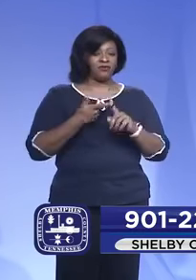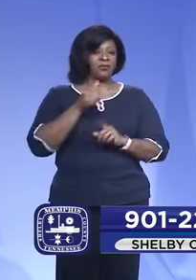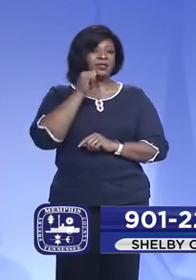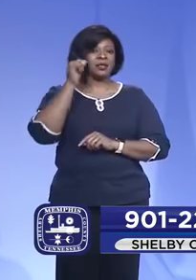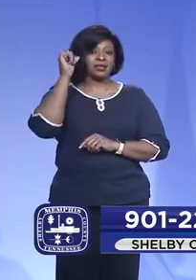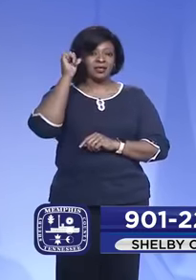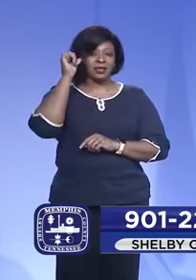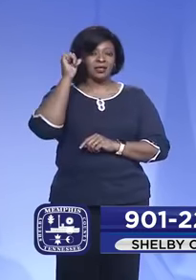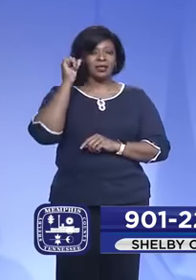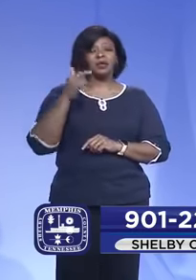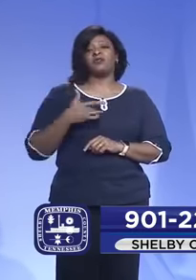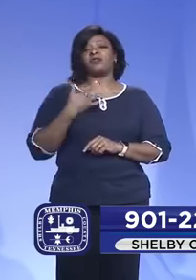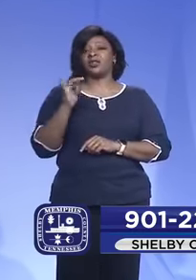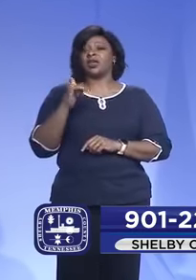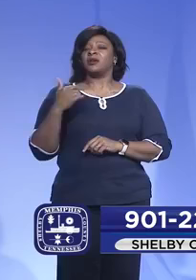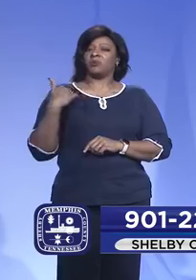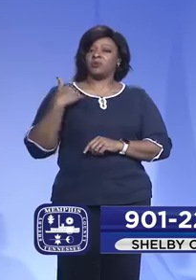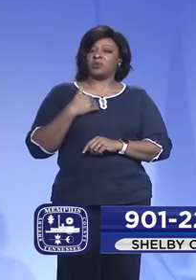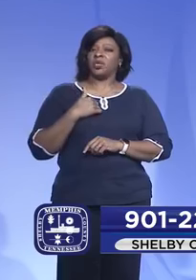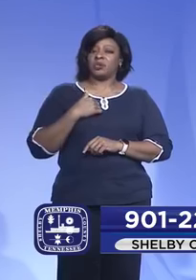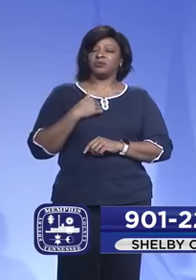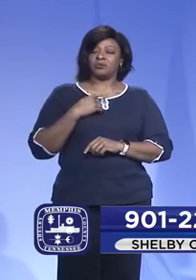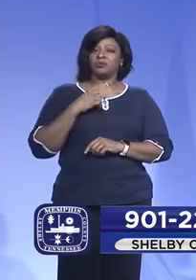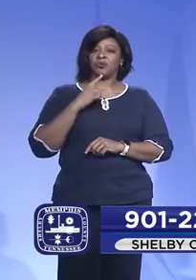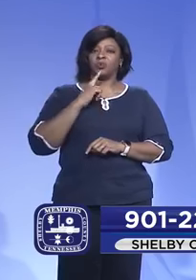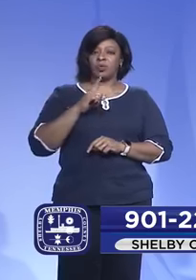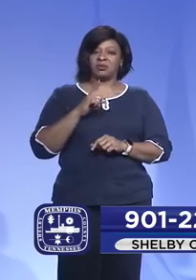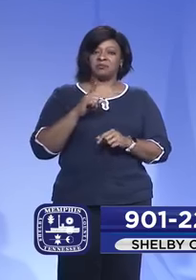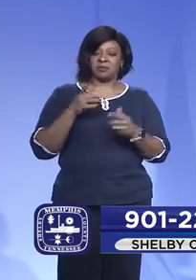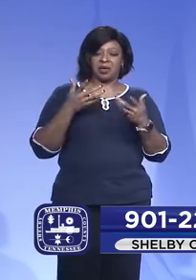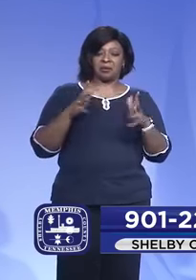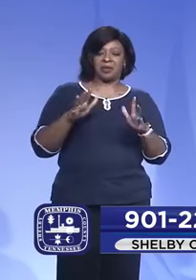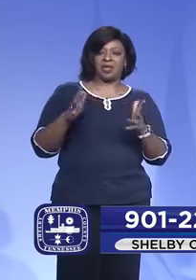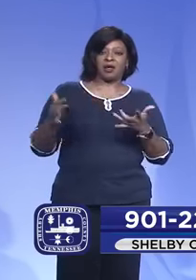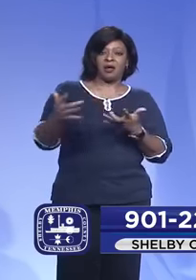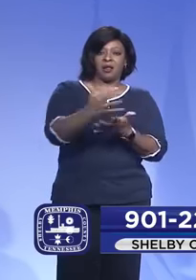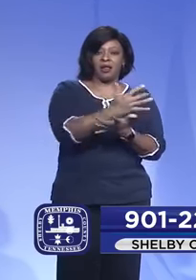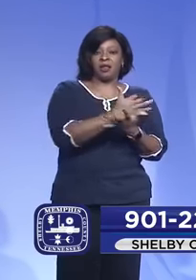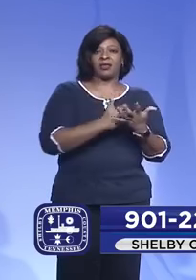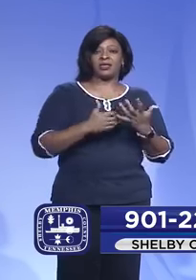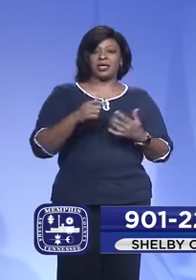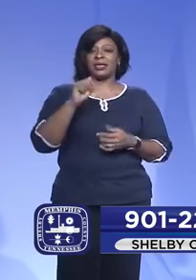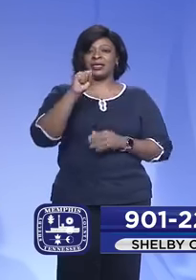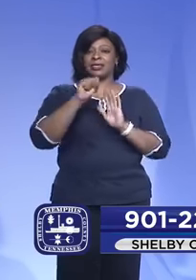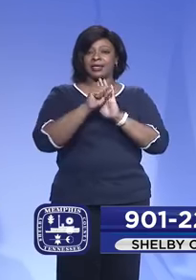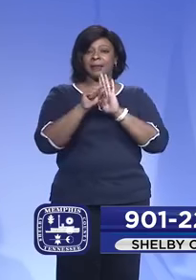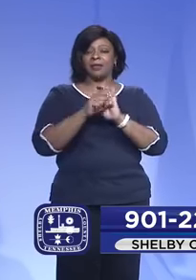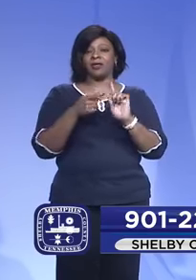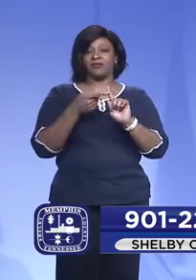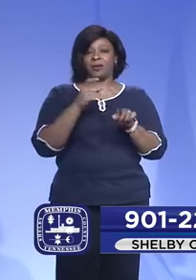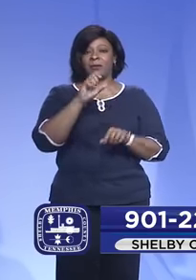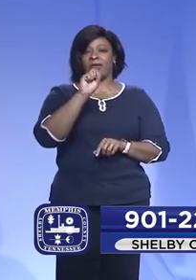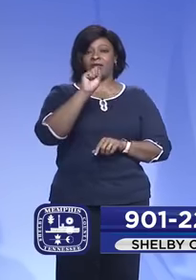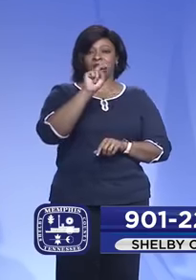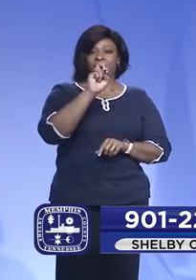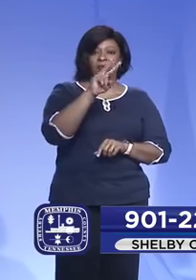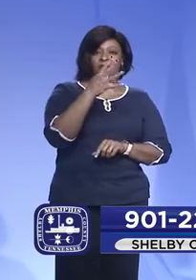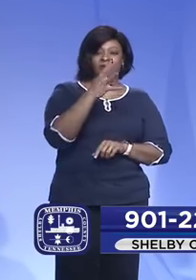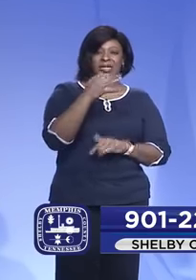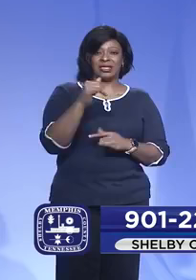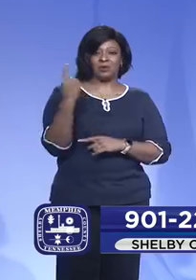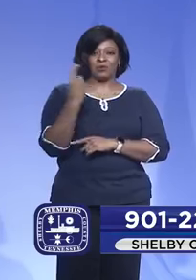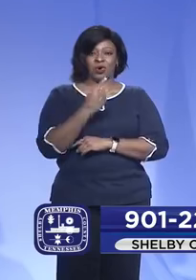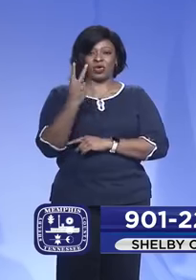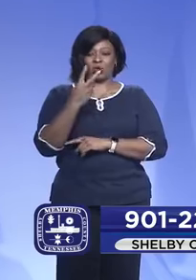yesterday. We feel like we're pretty complete through specimens that were collected through November the 4th, but we're still 1 to 2